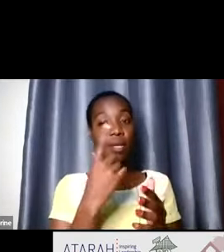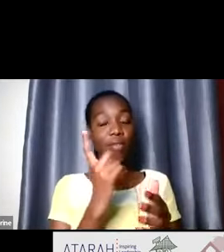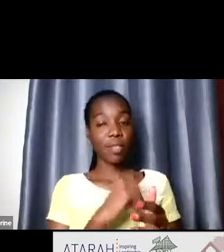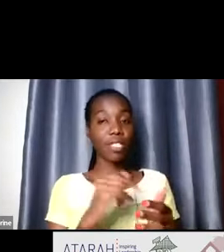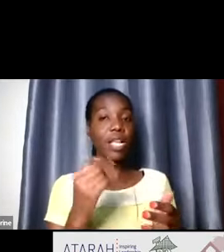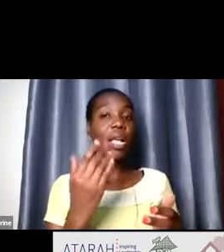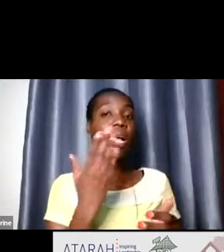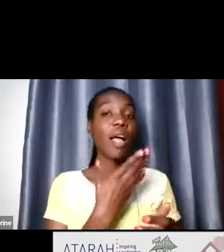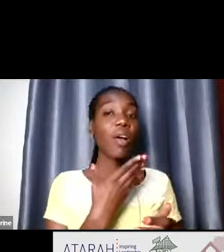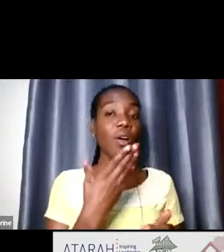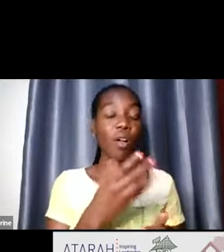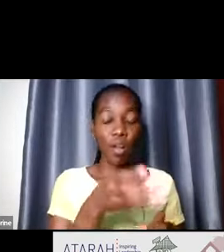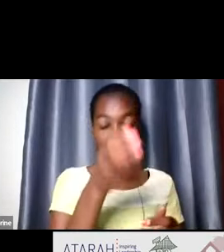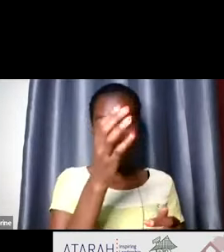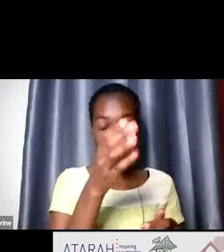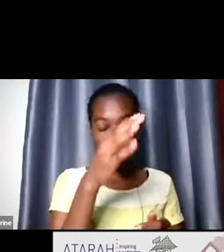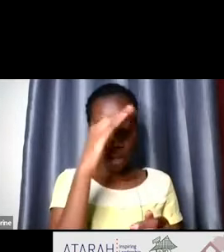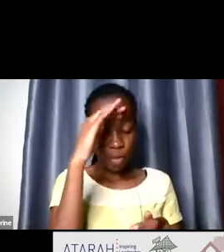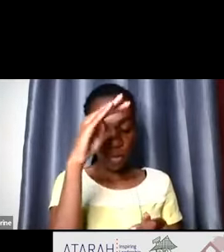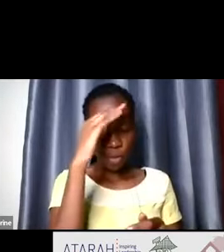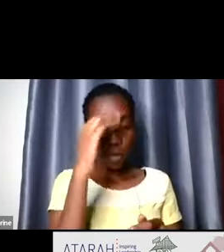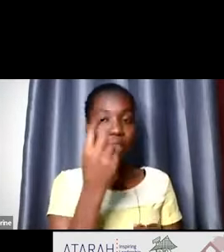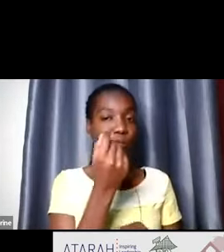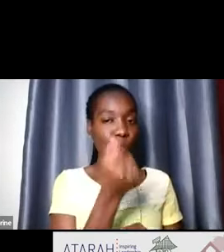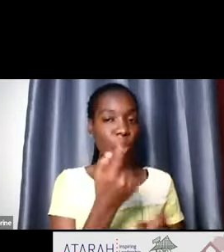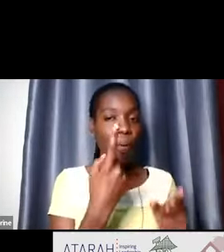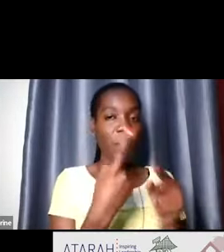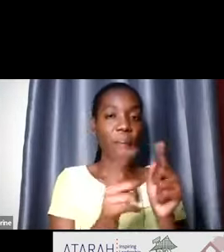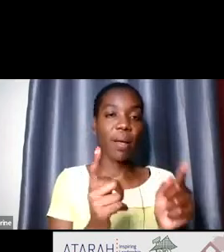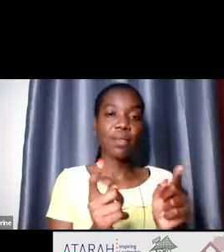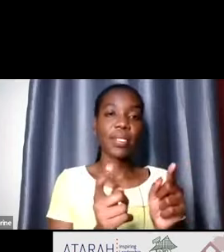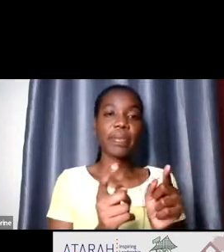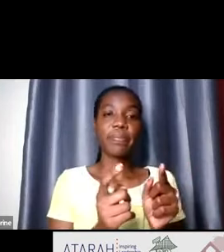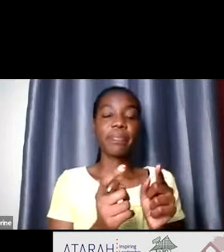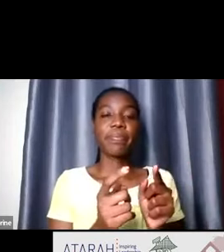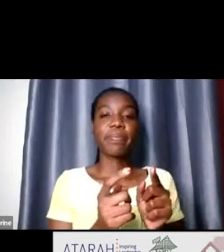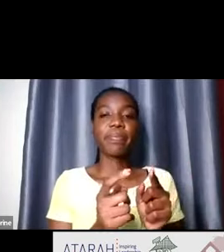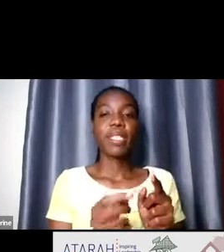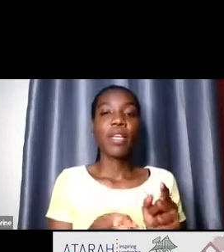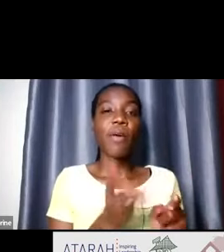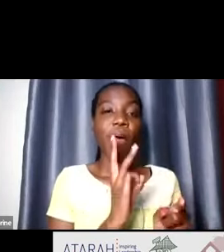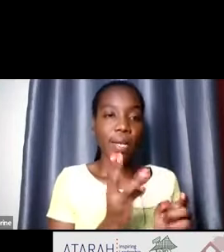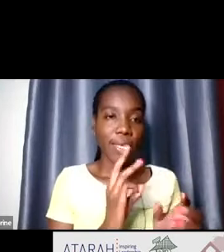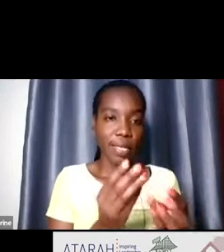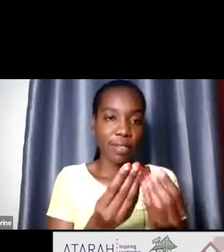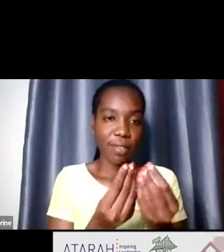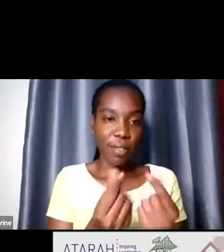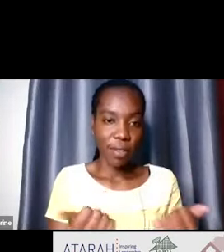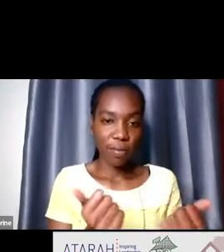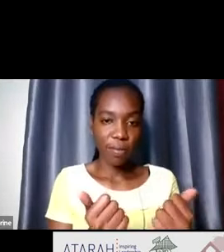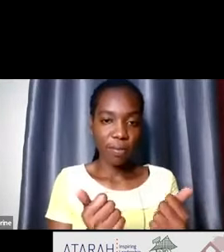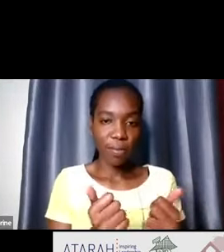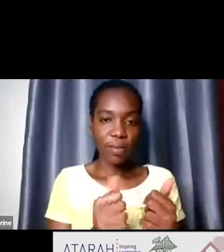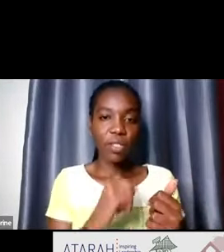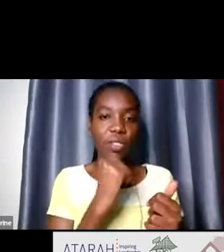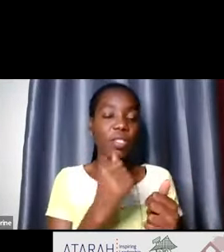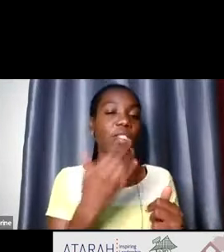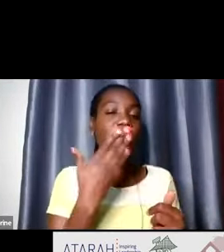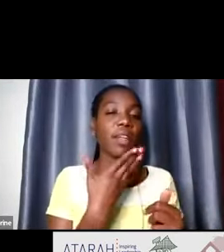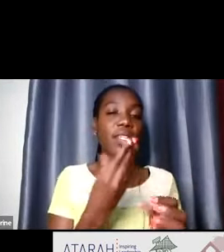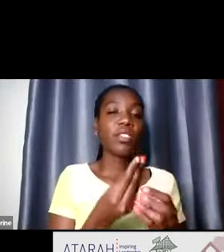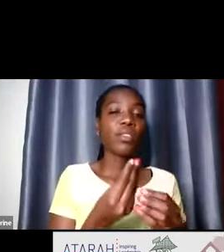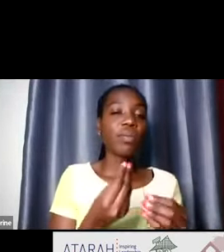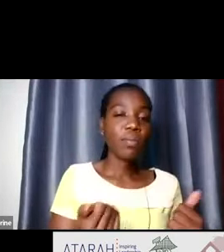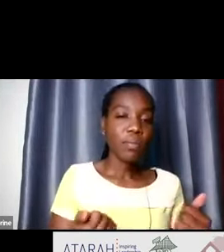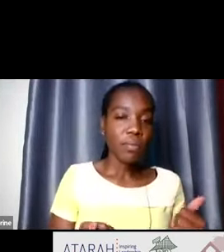alcohol, one is small, but it's also water soluble. It's not fat soluble. So what